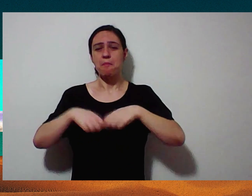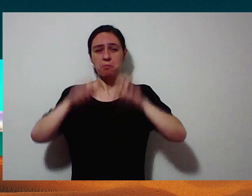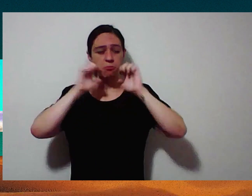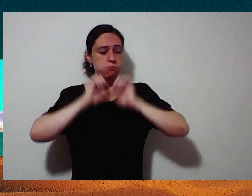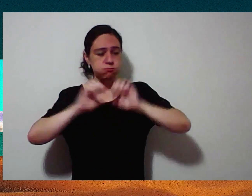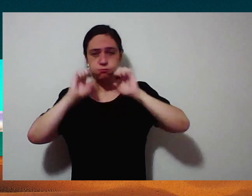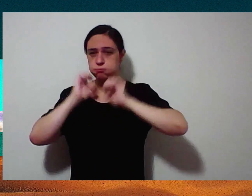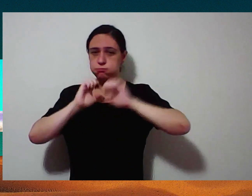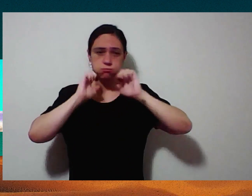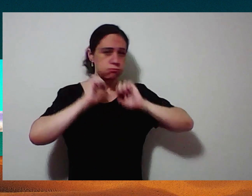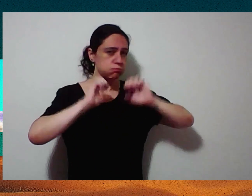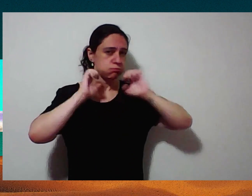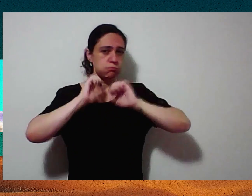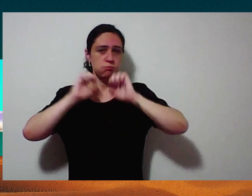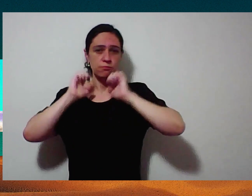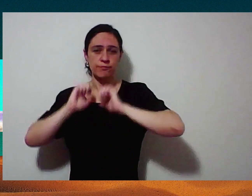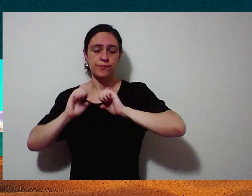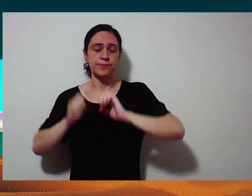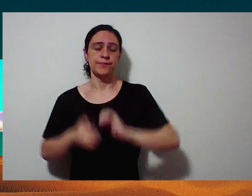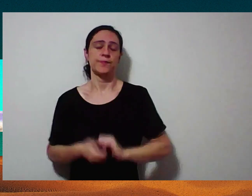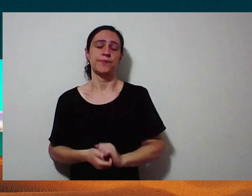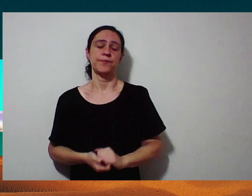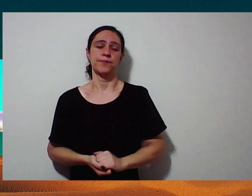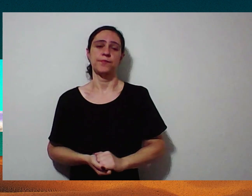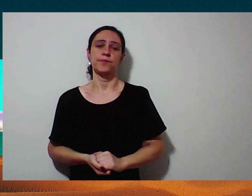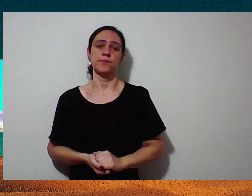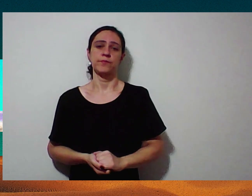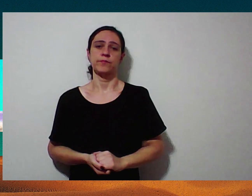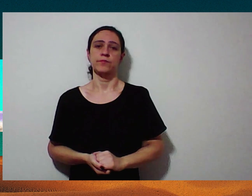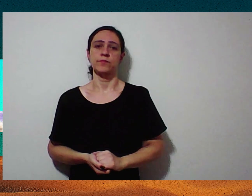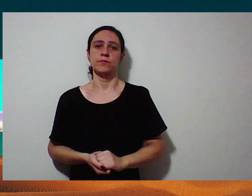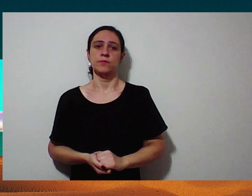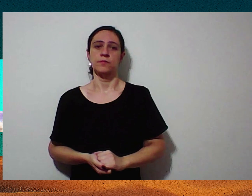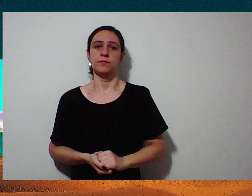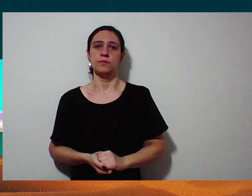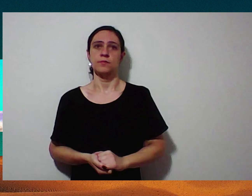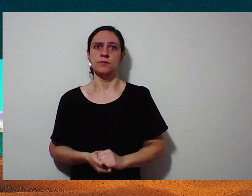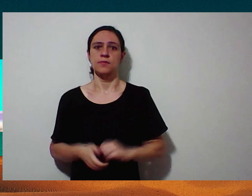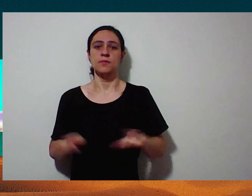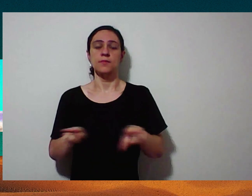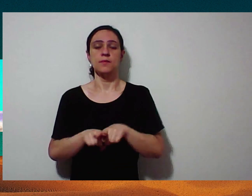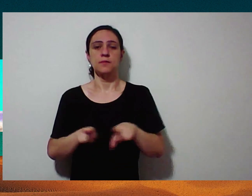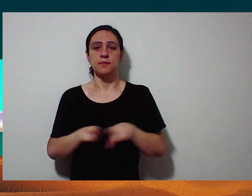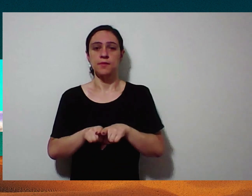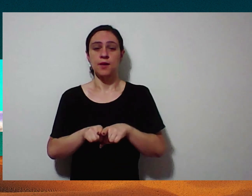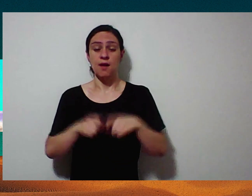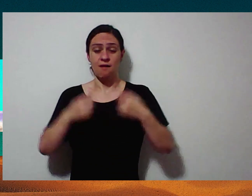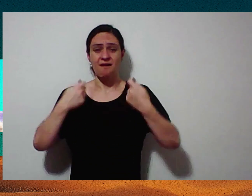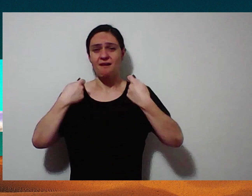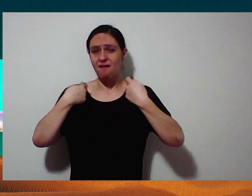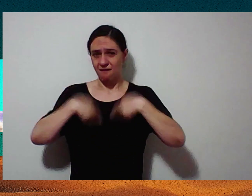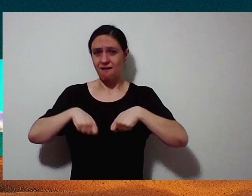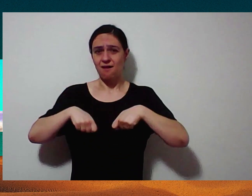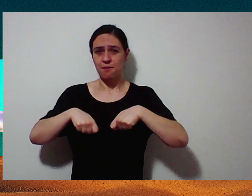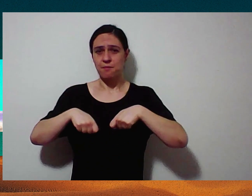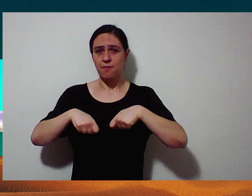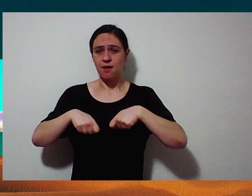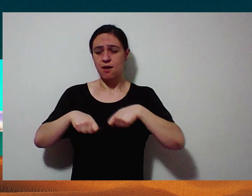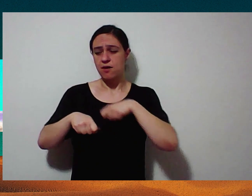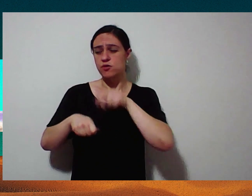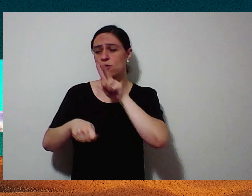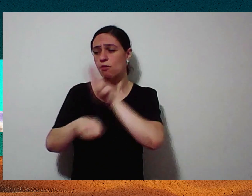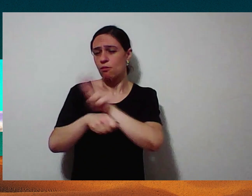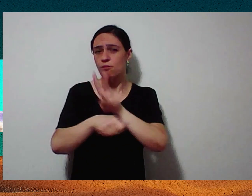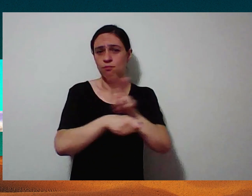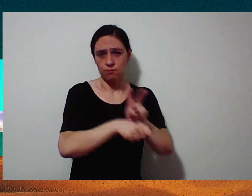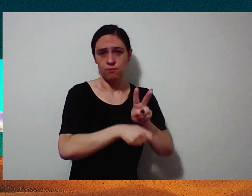very capable in evangelistic campaigns. E muito capazes para apacentar, pastorear, para que o rebanho de